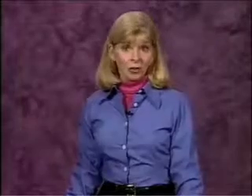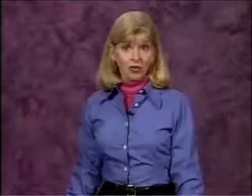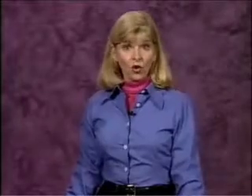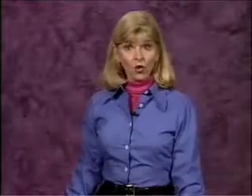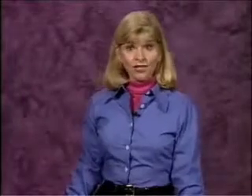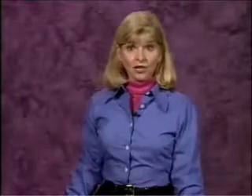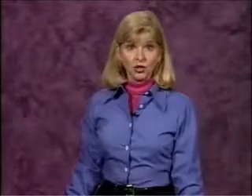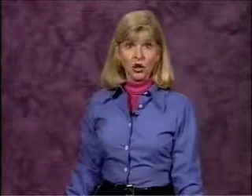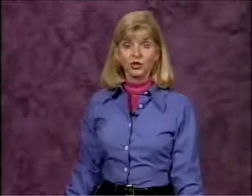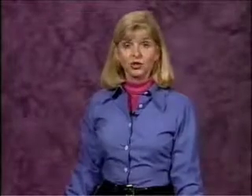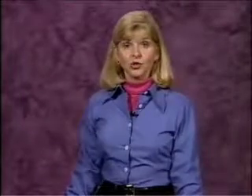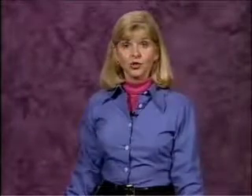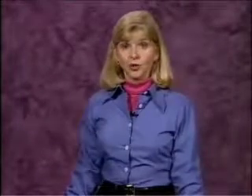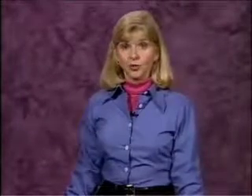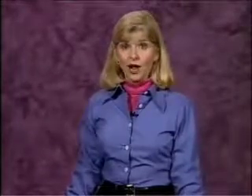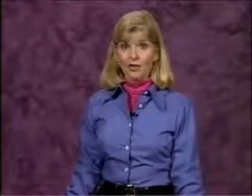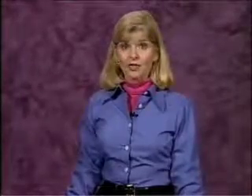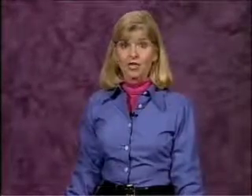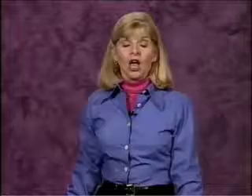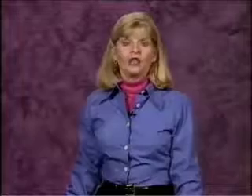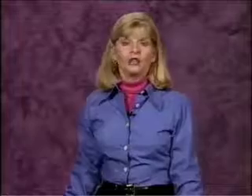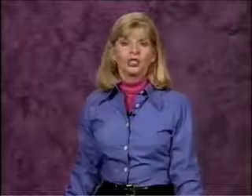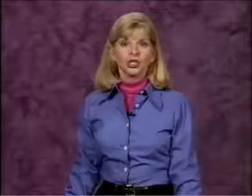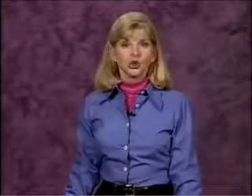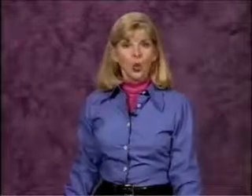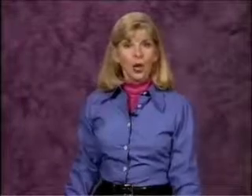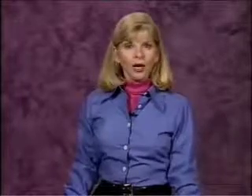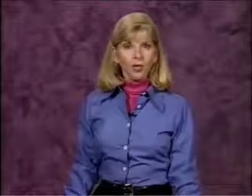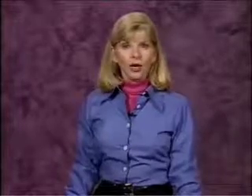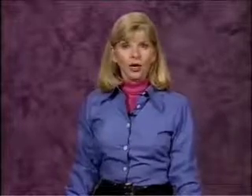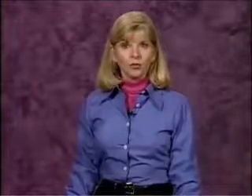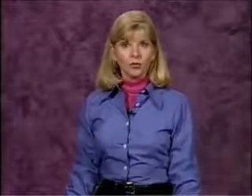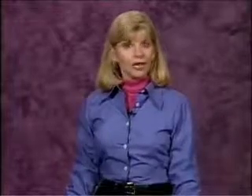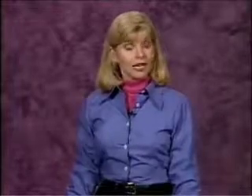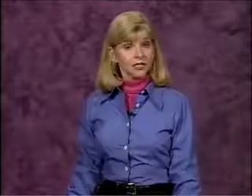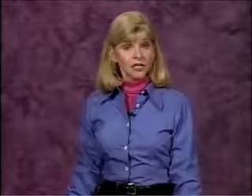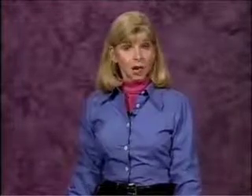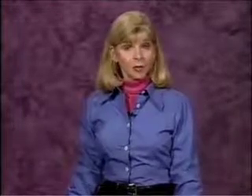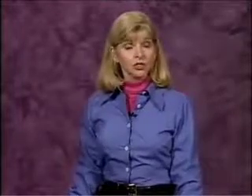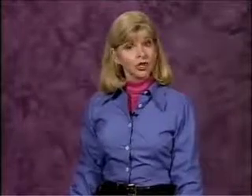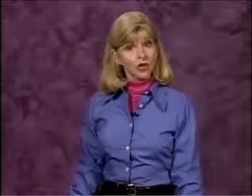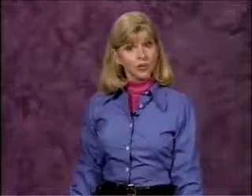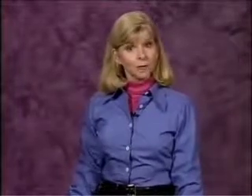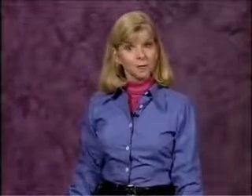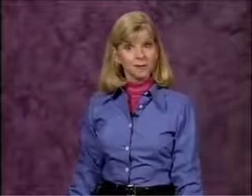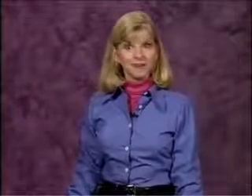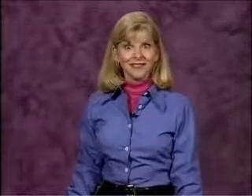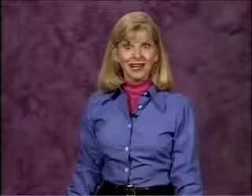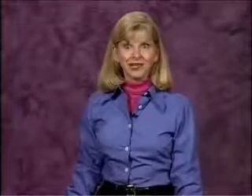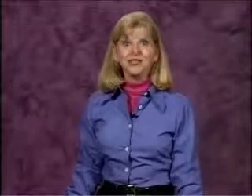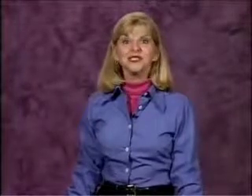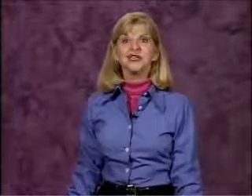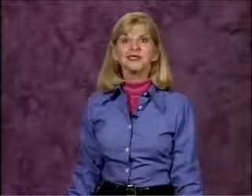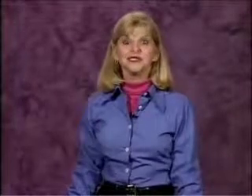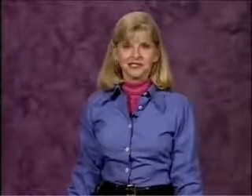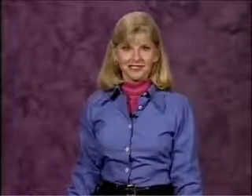And before we send you on to do some practice, there's just one more number-related topic to cover. Dollars and